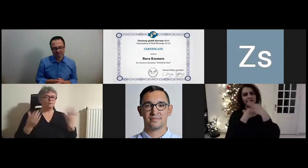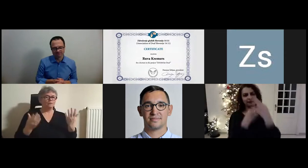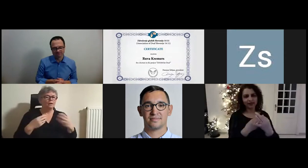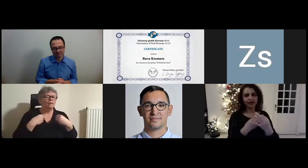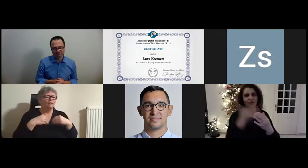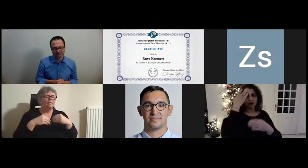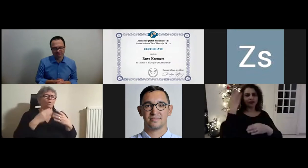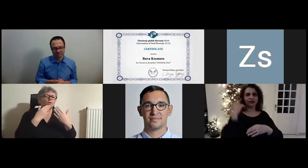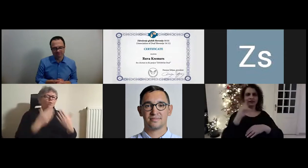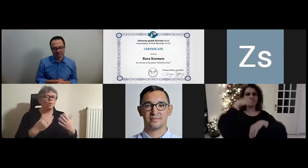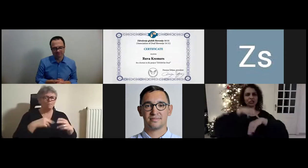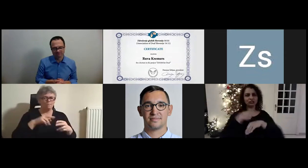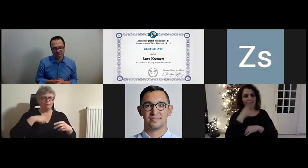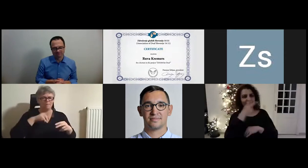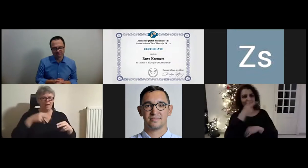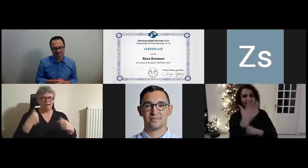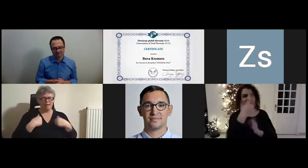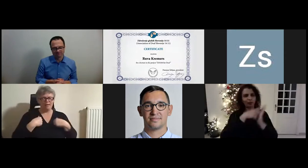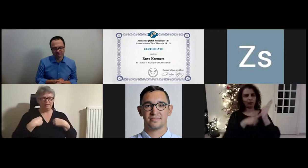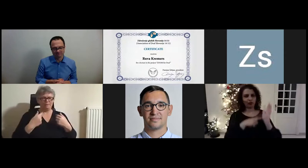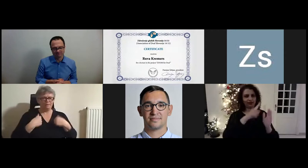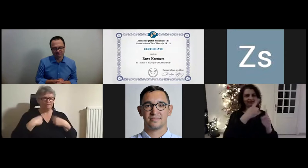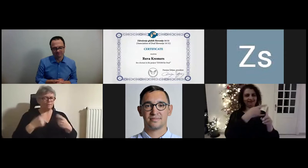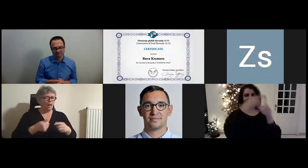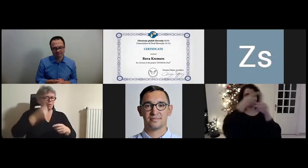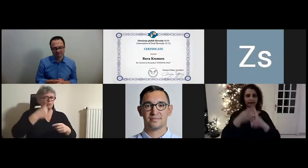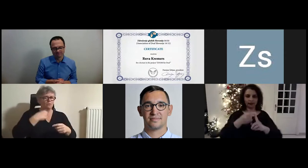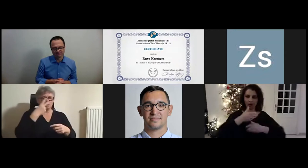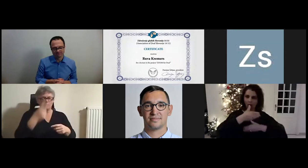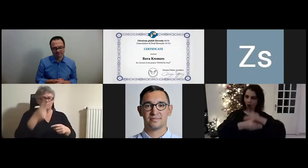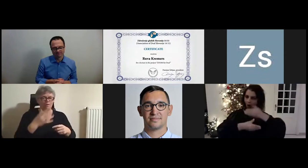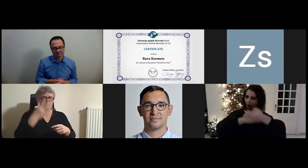before that was from Australia, and I was then before that. I have to say,